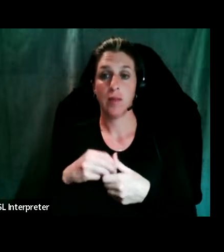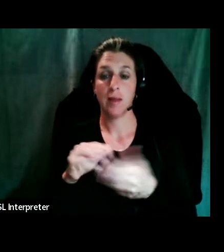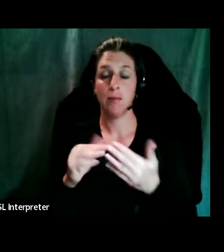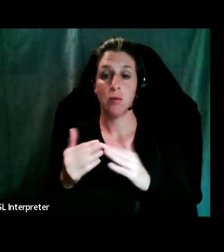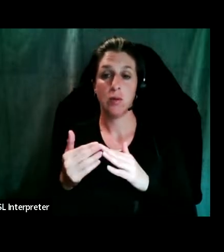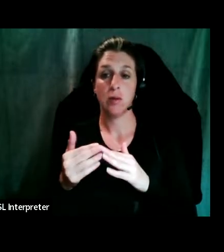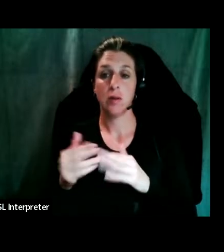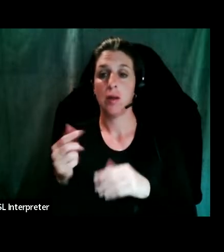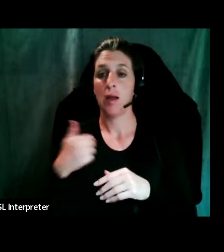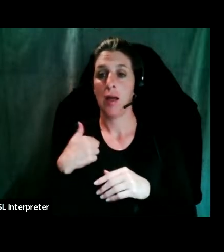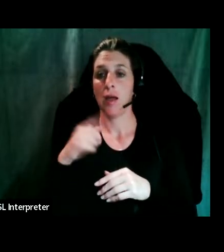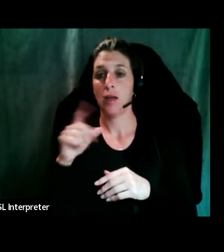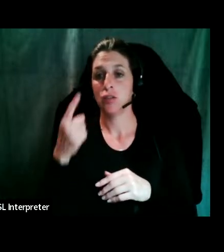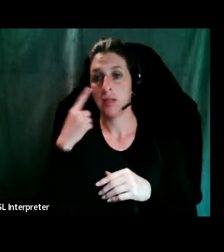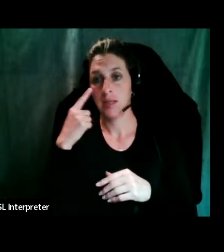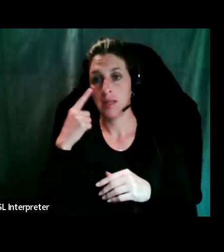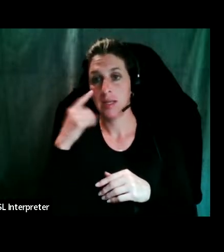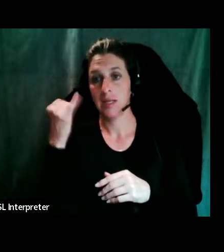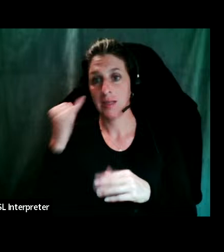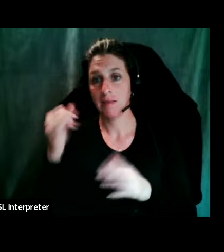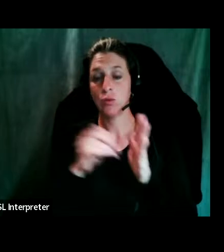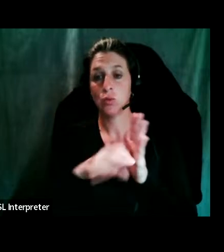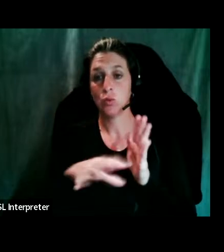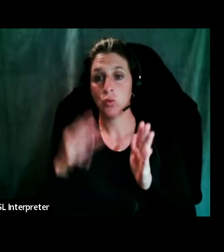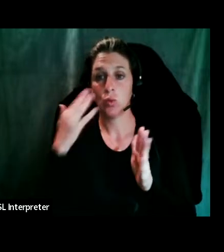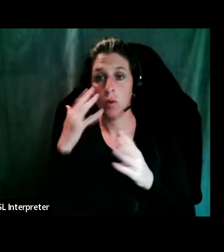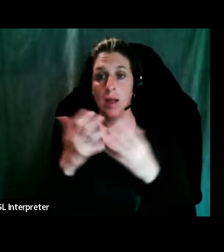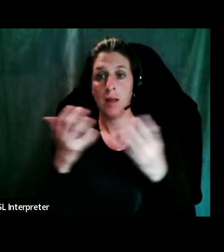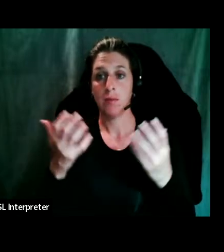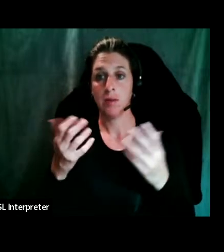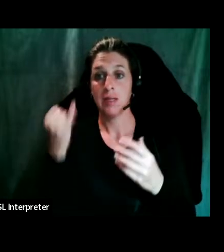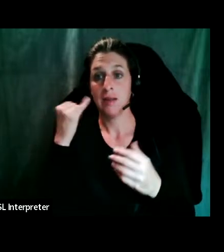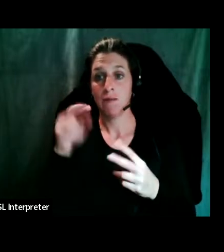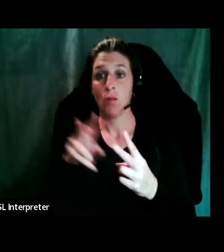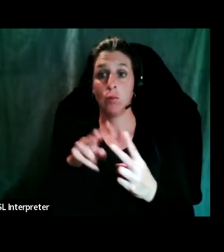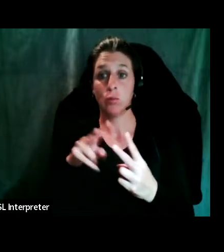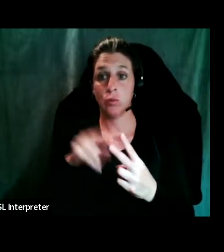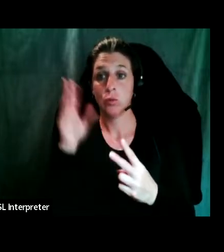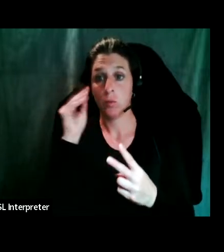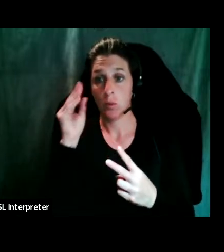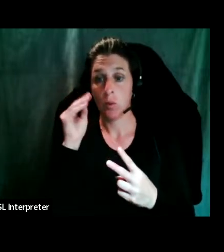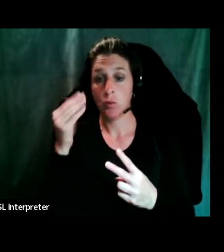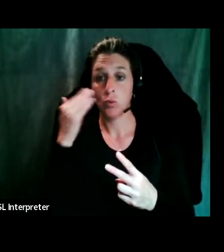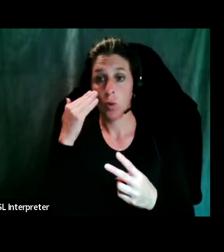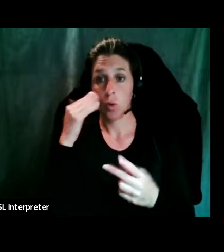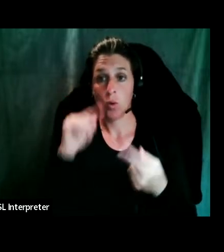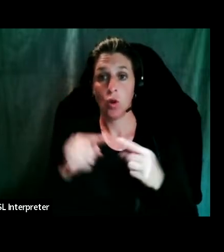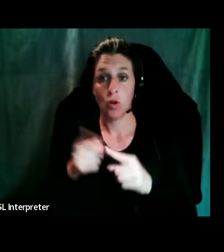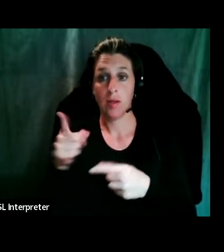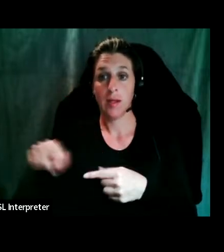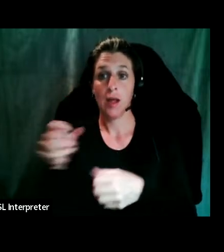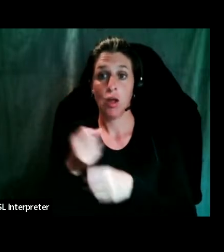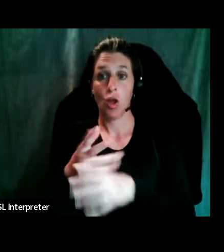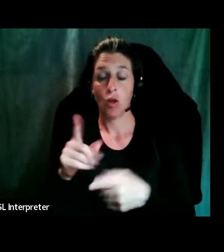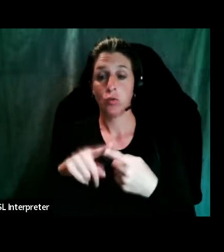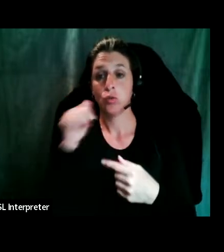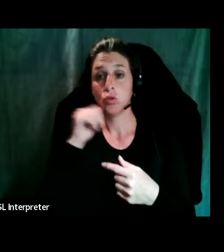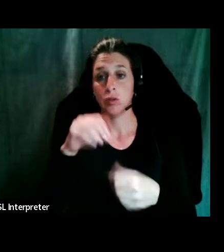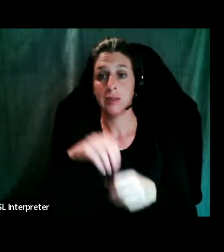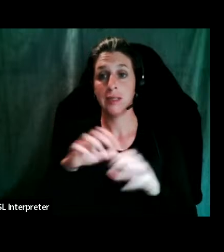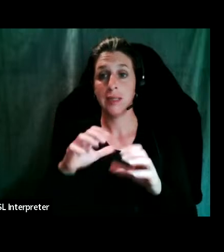just, I just think that if students knew how much hurt, like if those two boys knew what the hurt they caused to girls in the